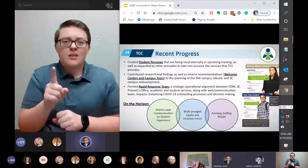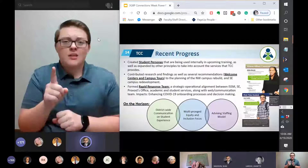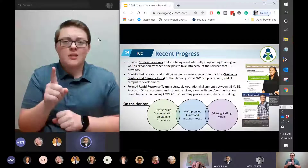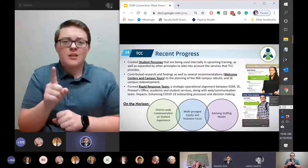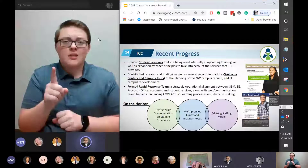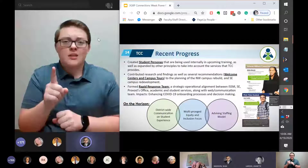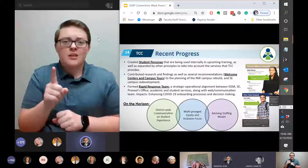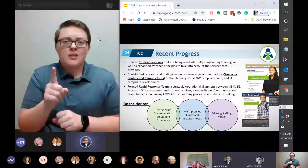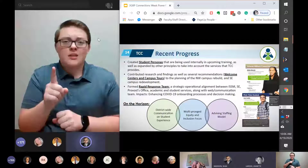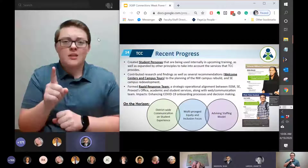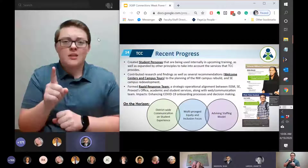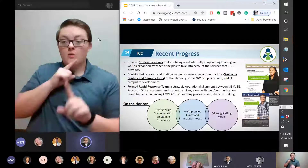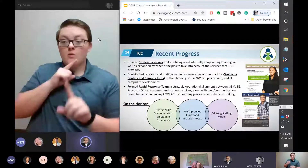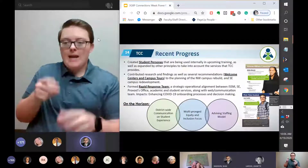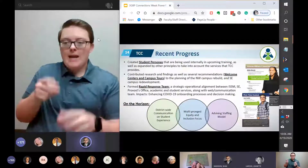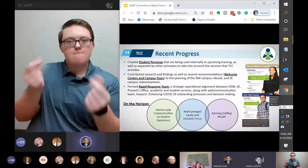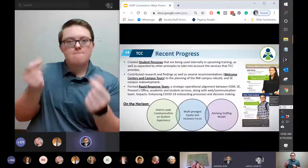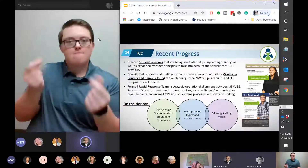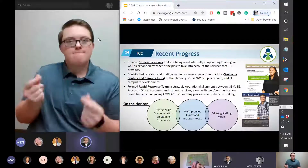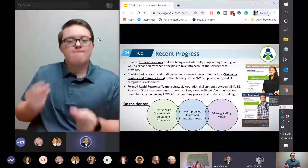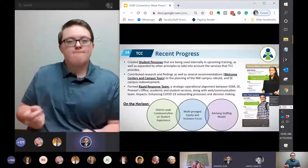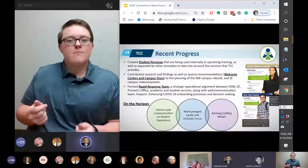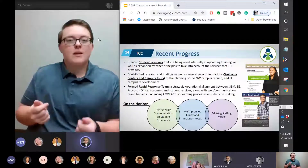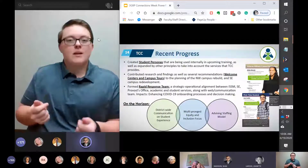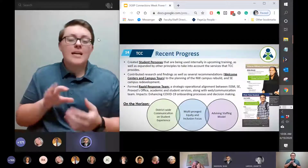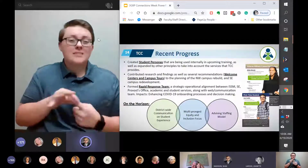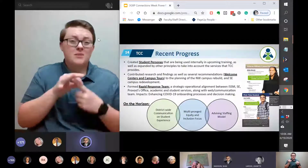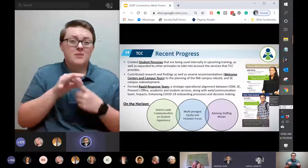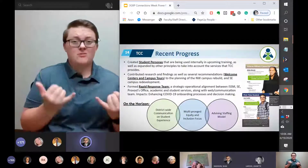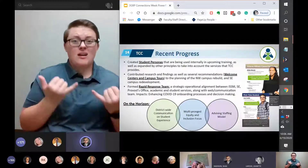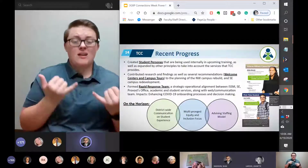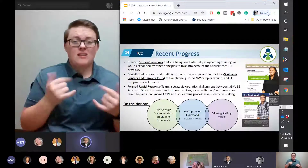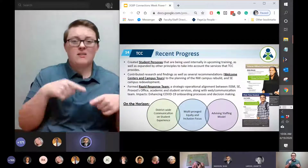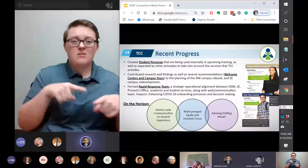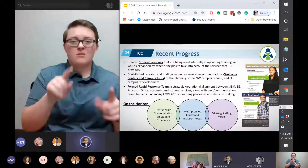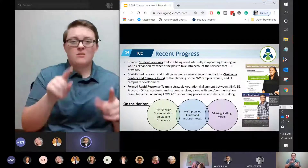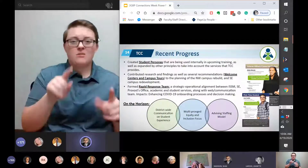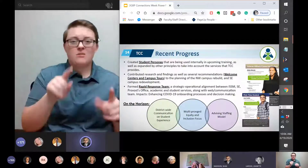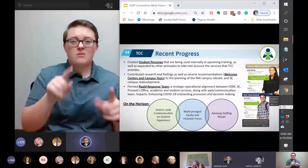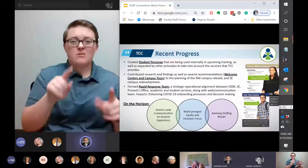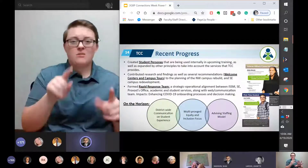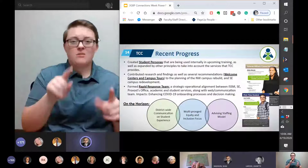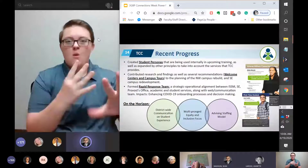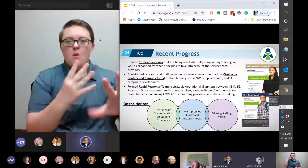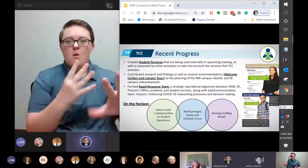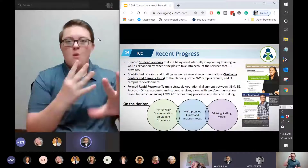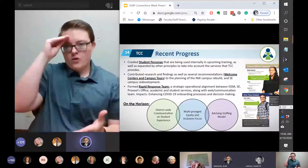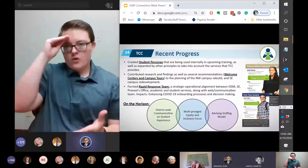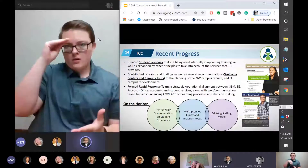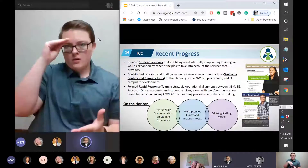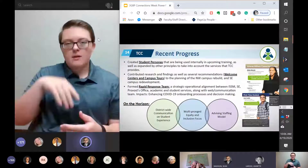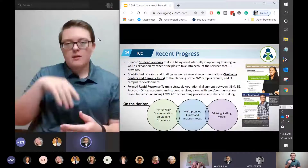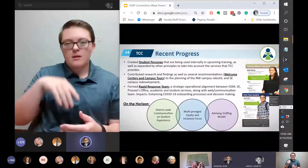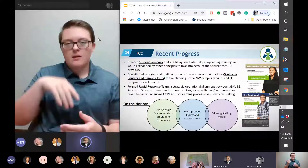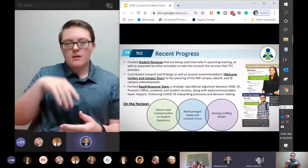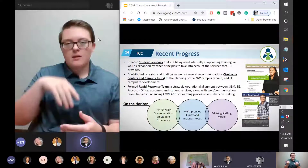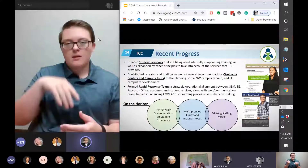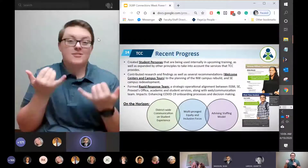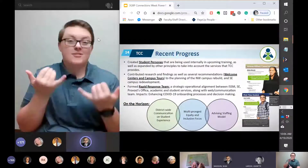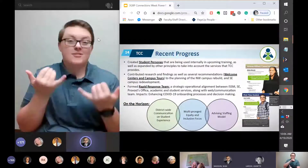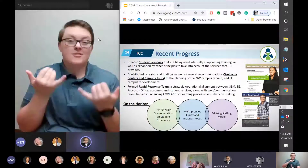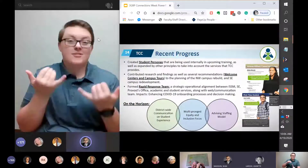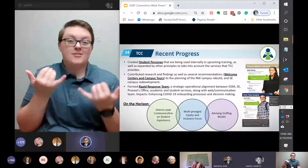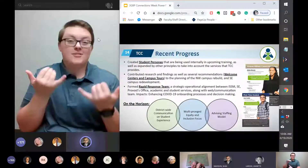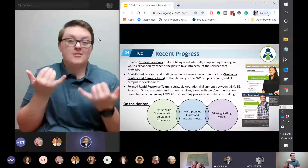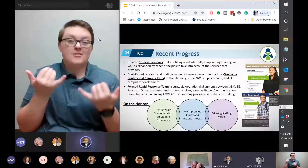be responsive, especially during this time of remote learning and the current state that we're in as a